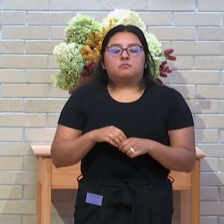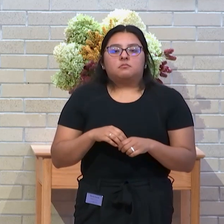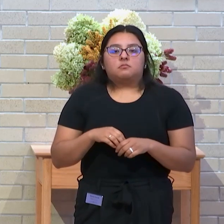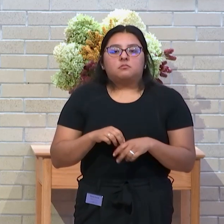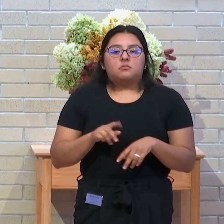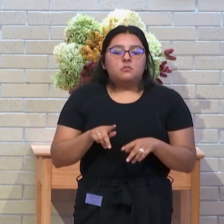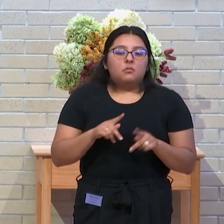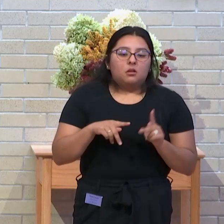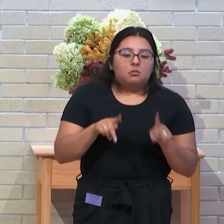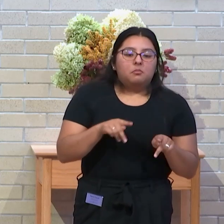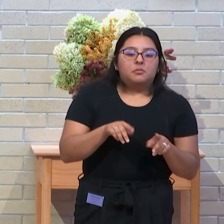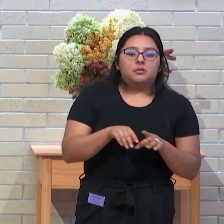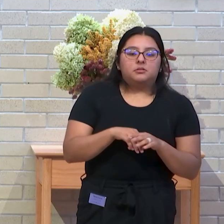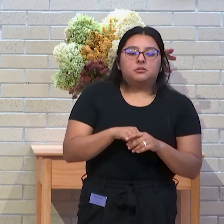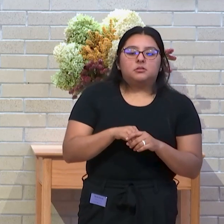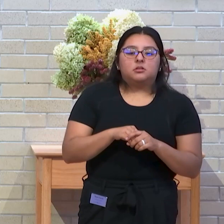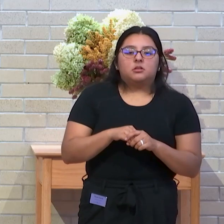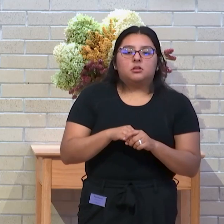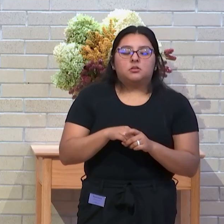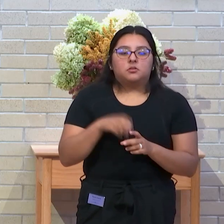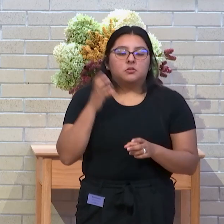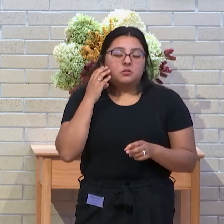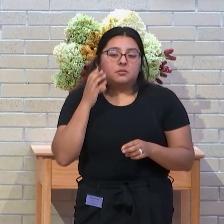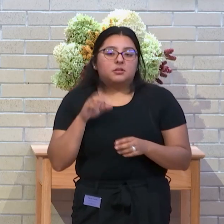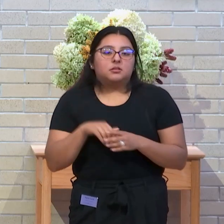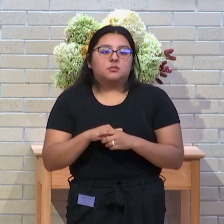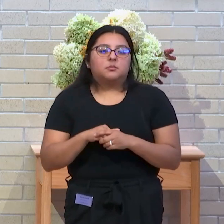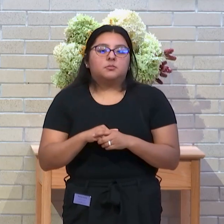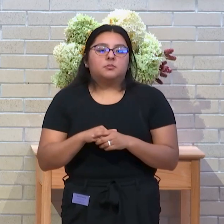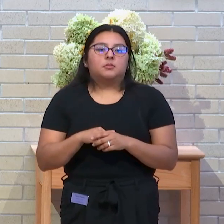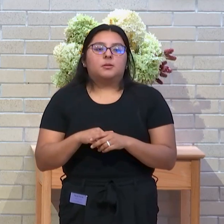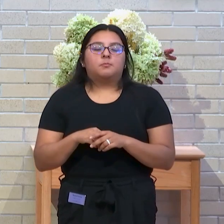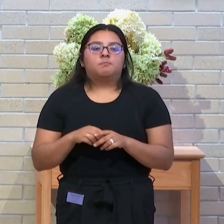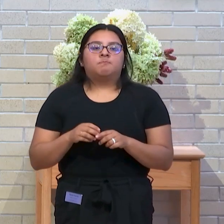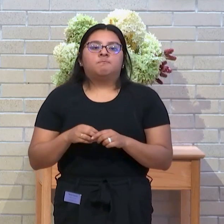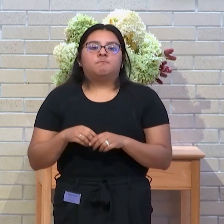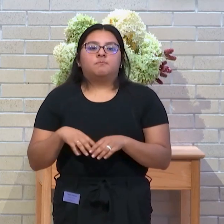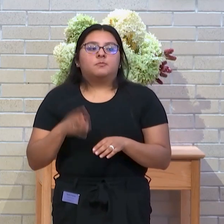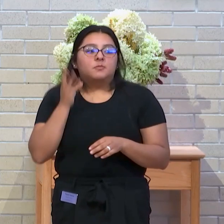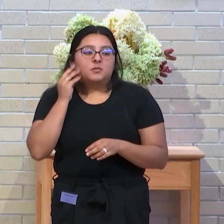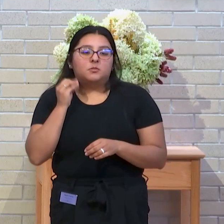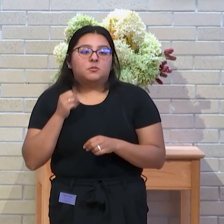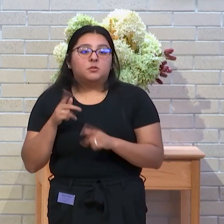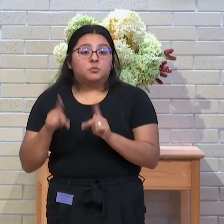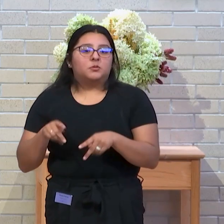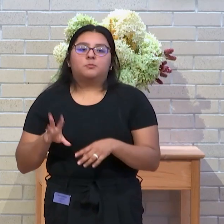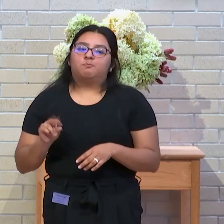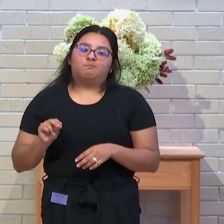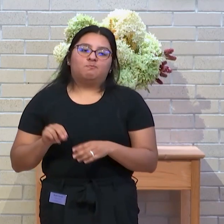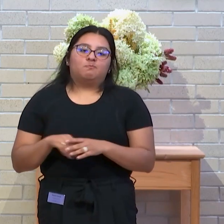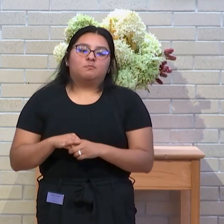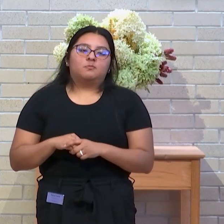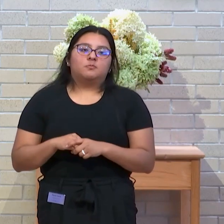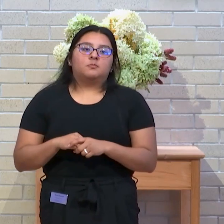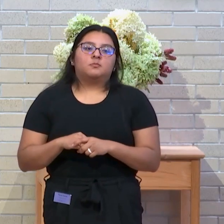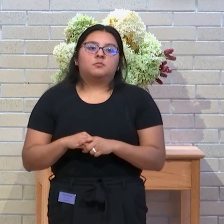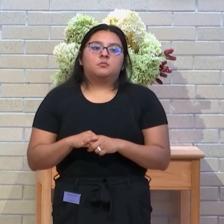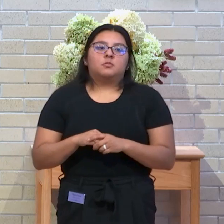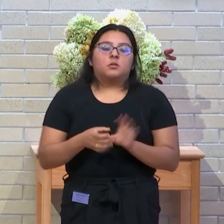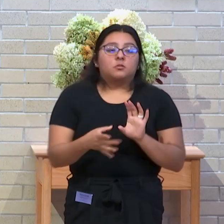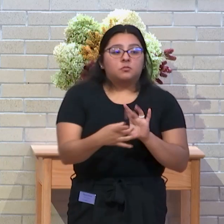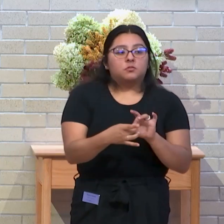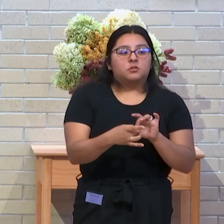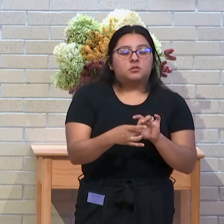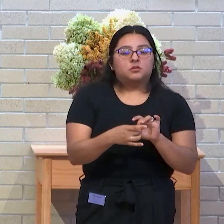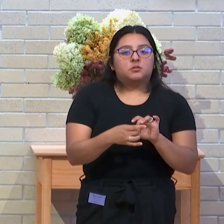the internet or through our devices, but this cannot replace real-life experience. Life experience of creating